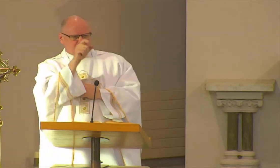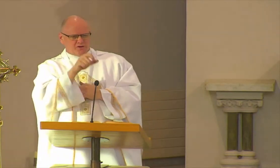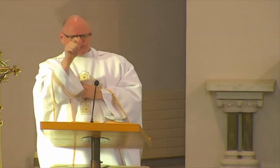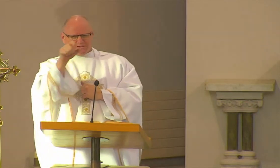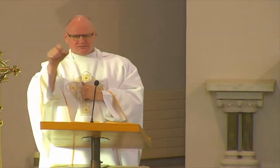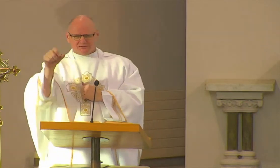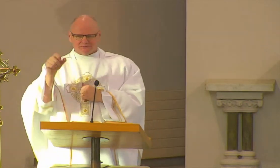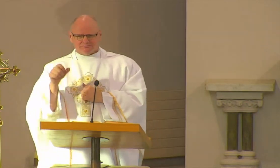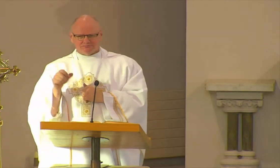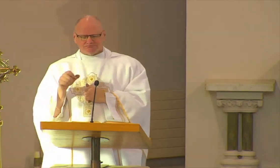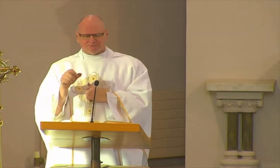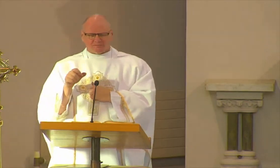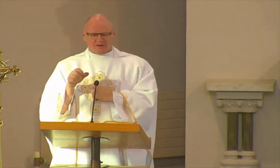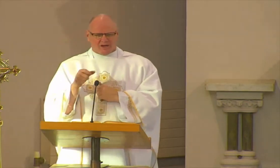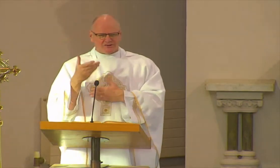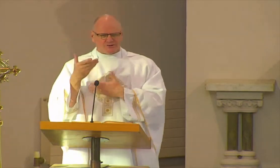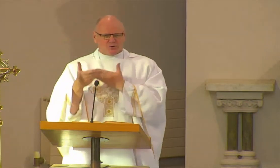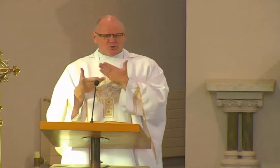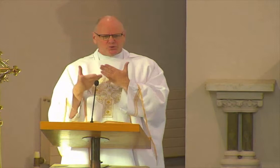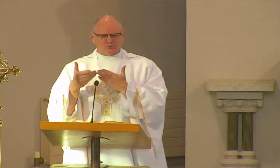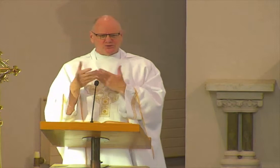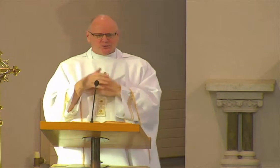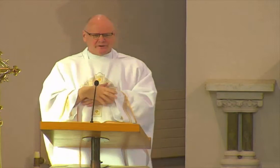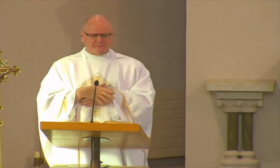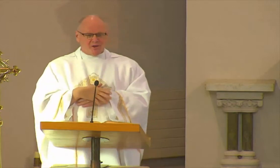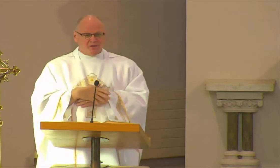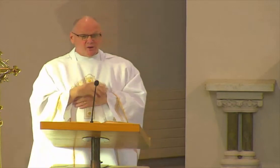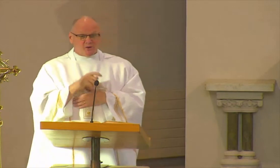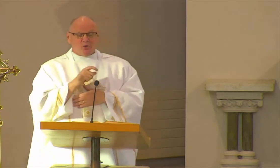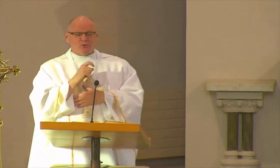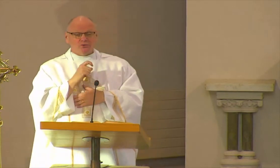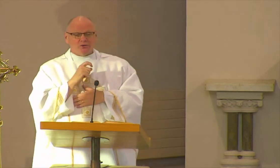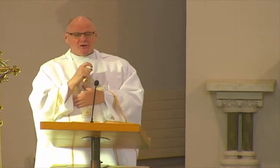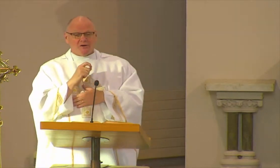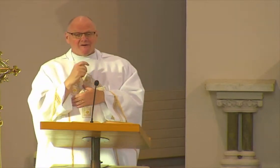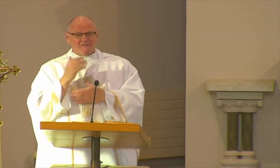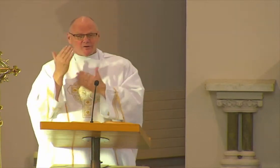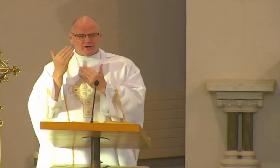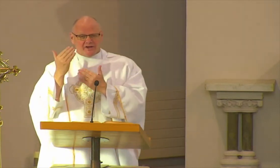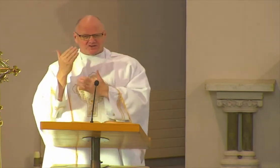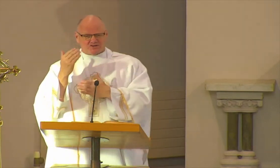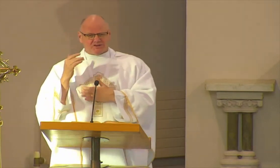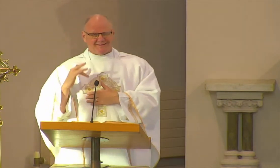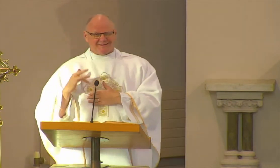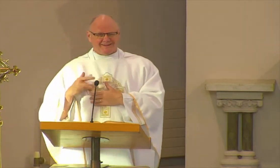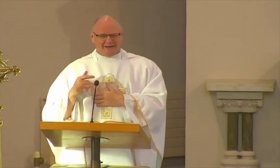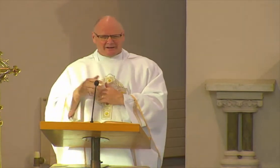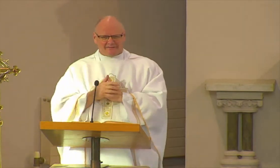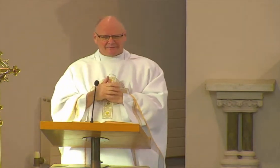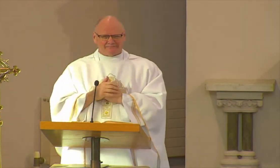person has their own story, their own vocation and life.